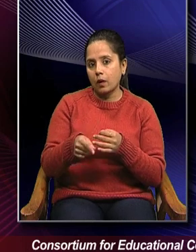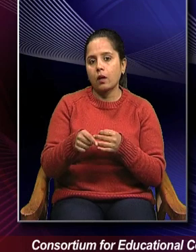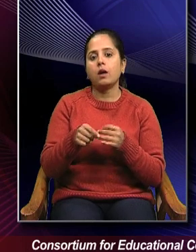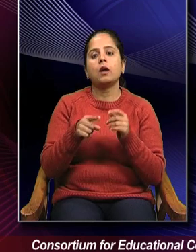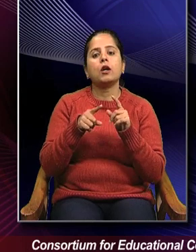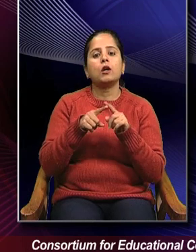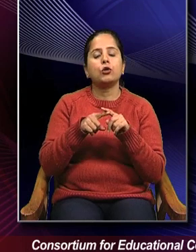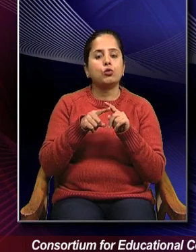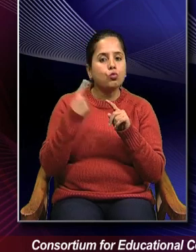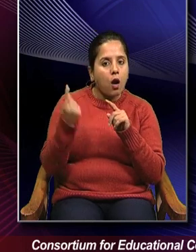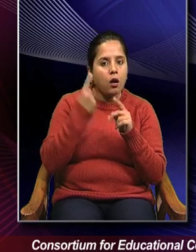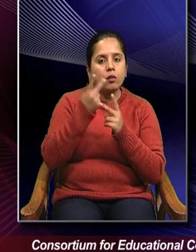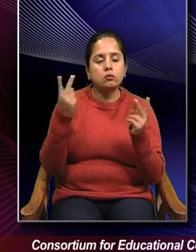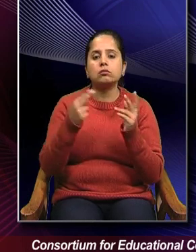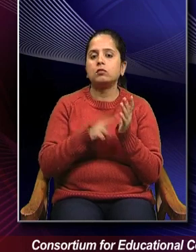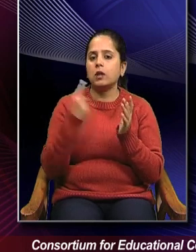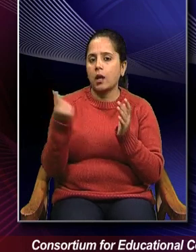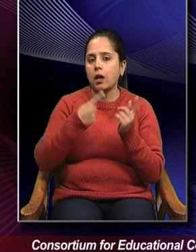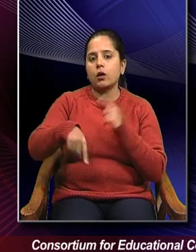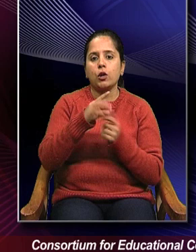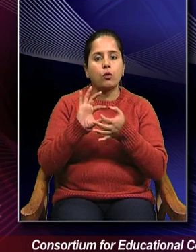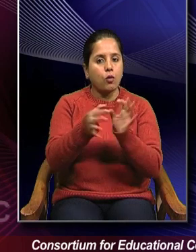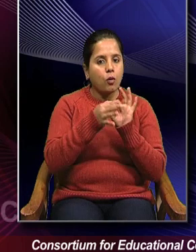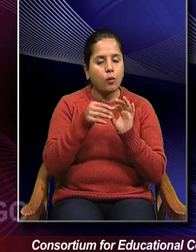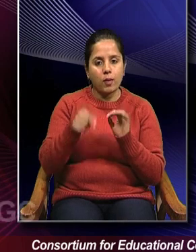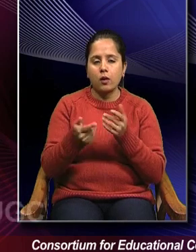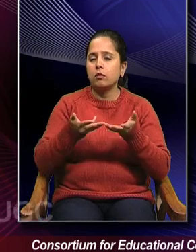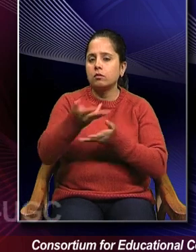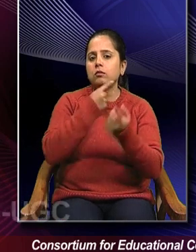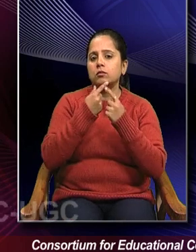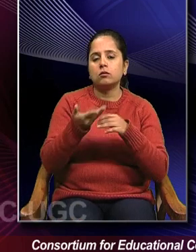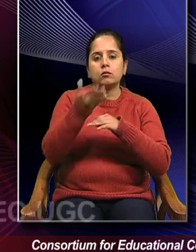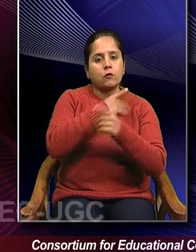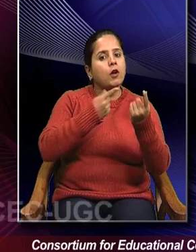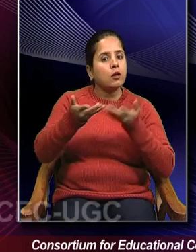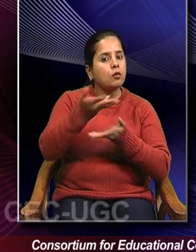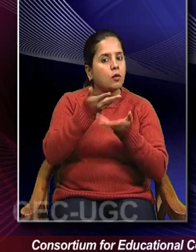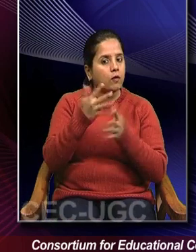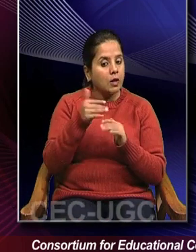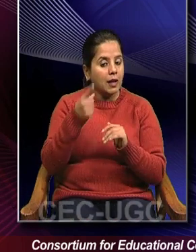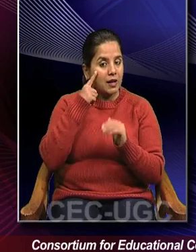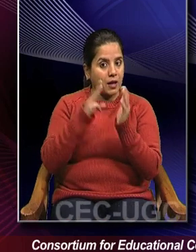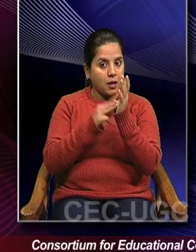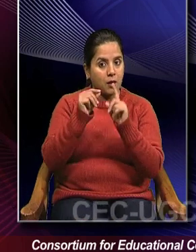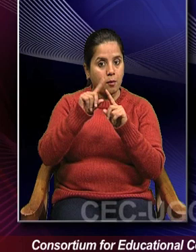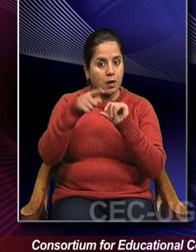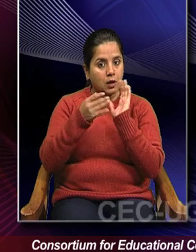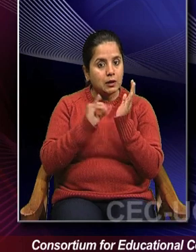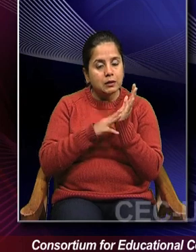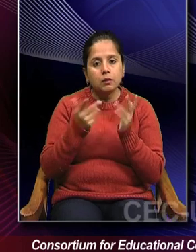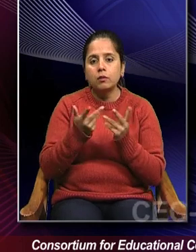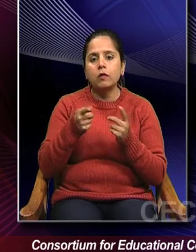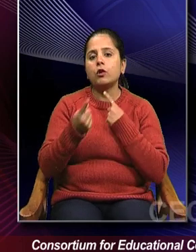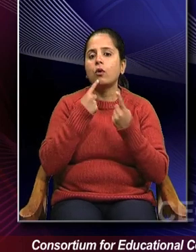transnational corporations. So, in the course of the discussions earlier, when we talked about imperialism, we talked about